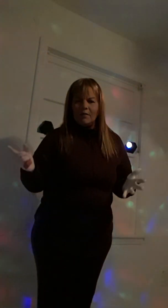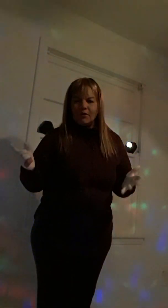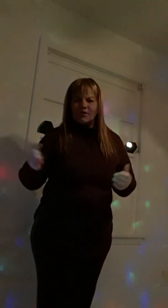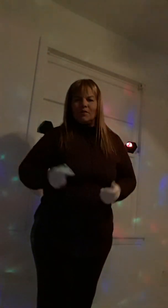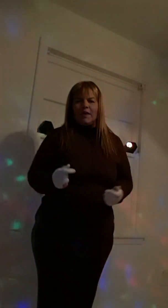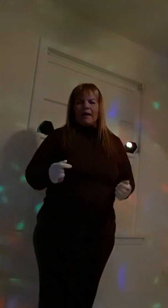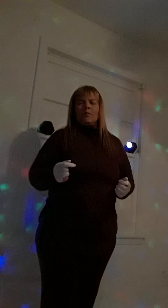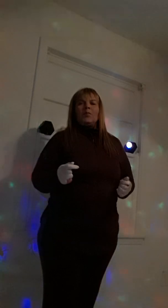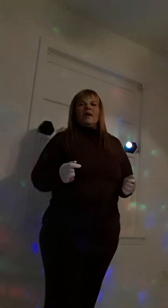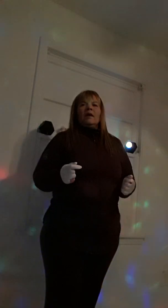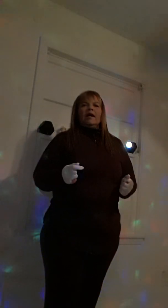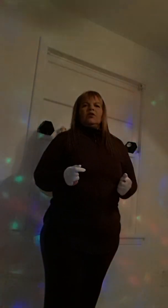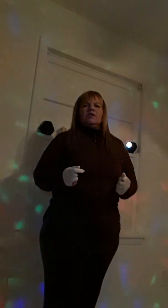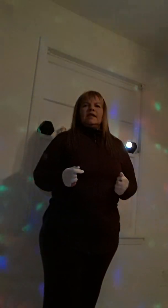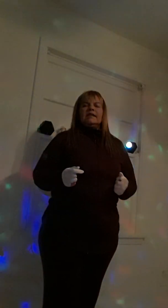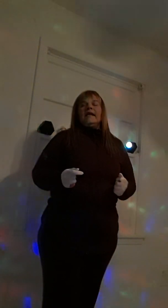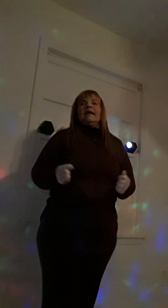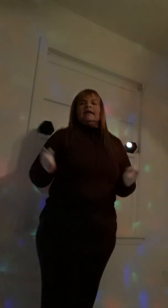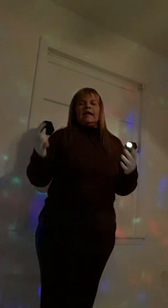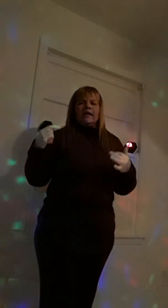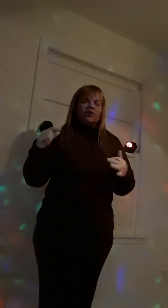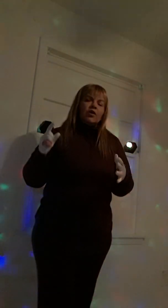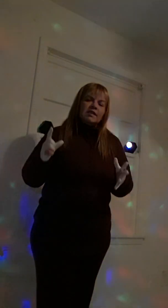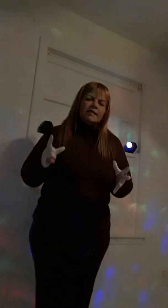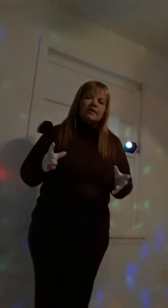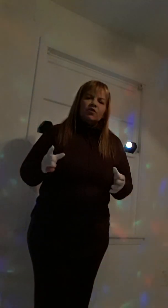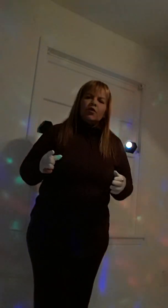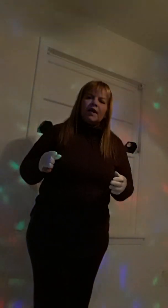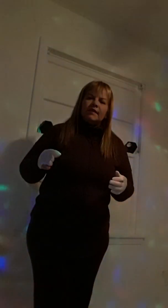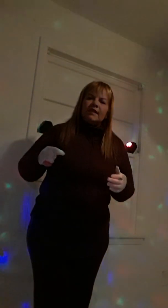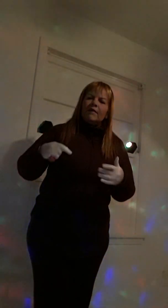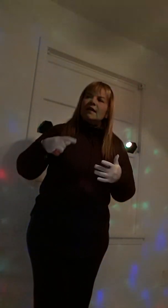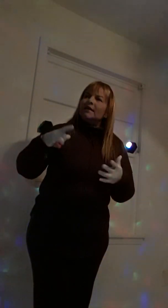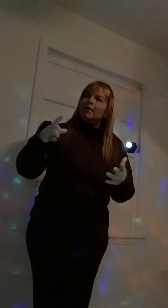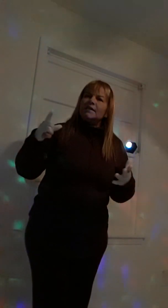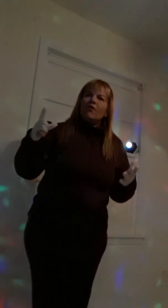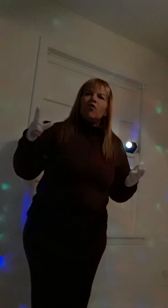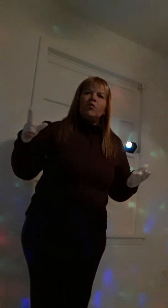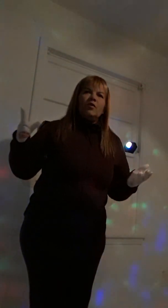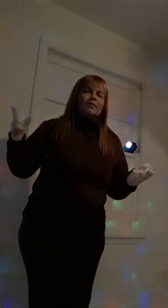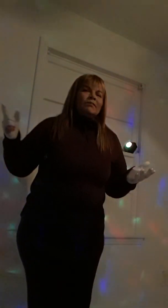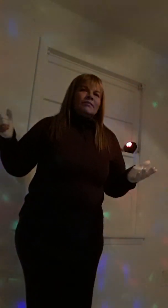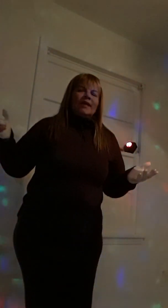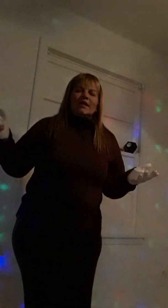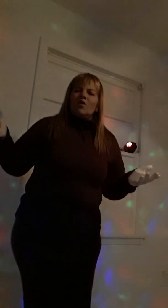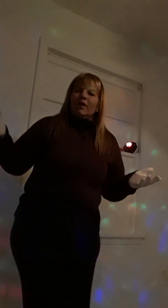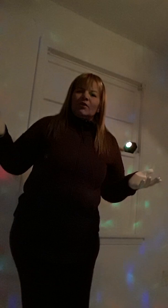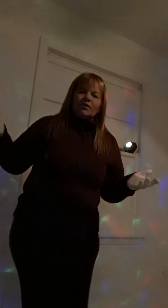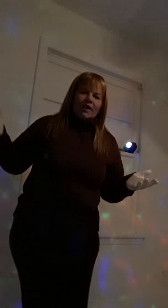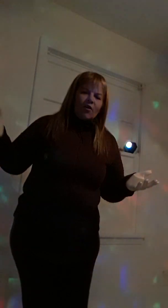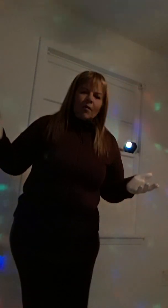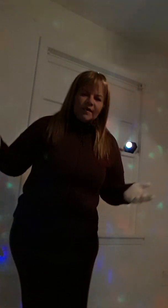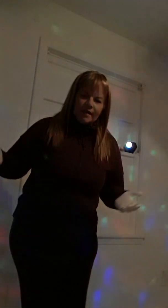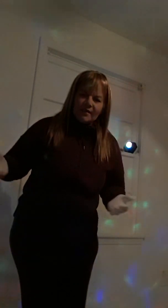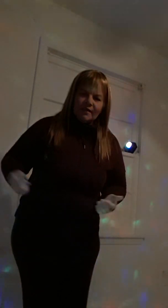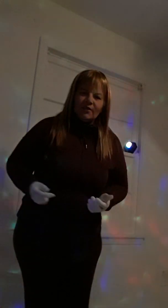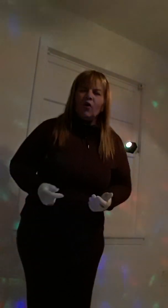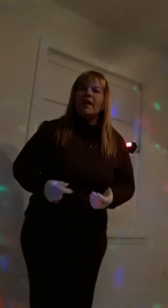libros, ¿verdad? Entonces, teniendo todas esas historias y haberlas repasado como 3, 4, 5 veces, toda